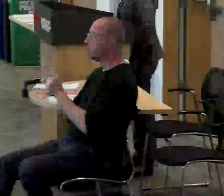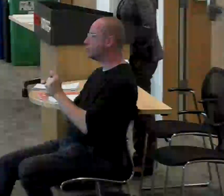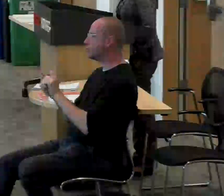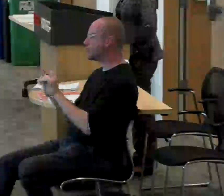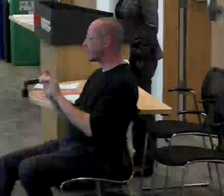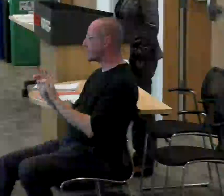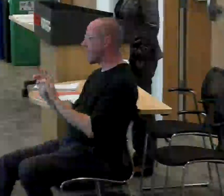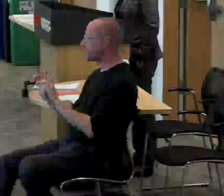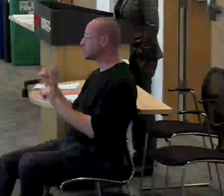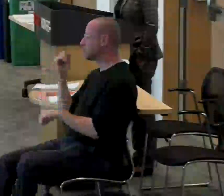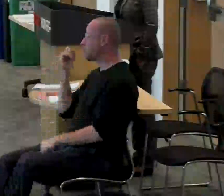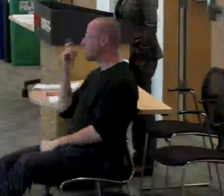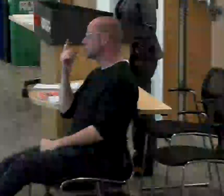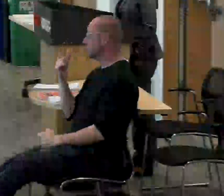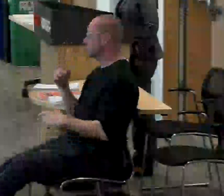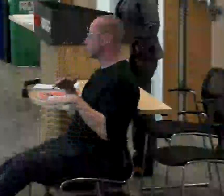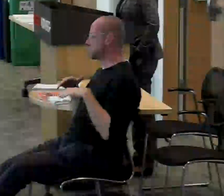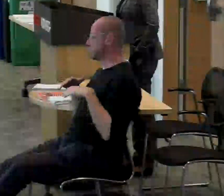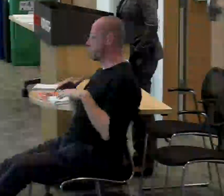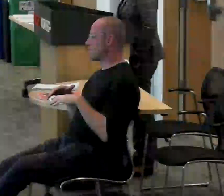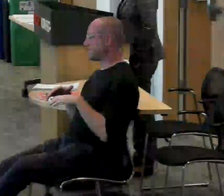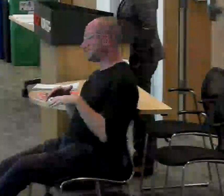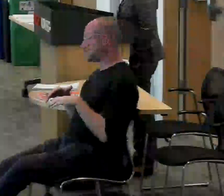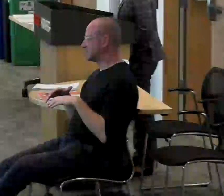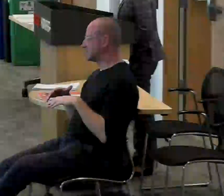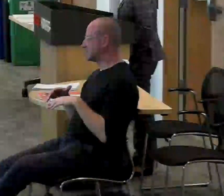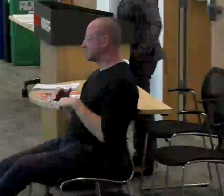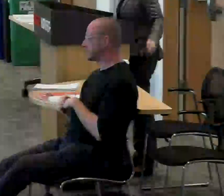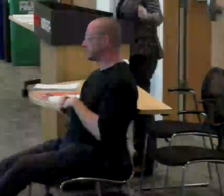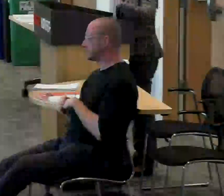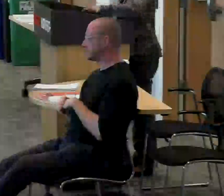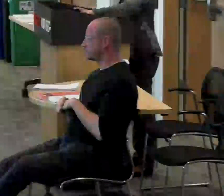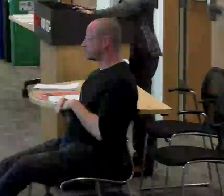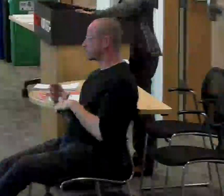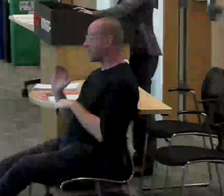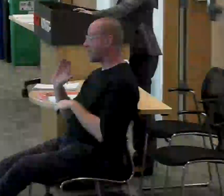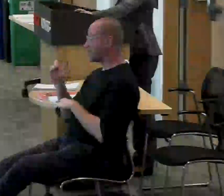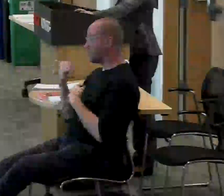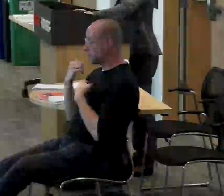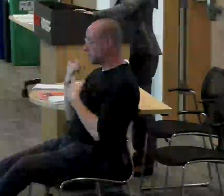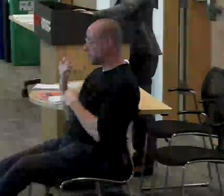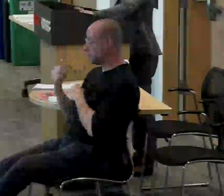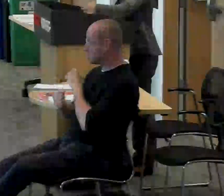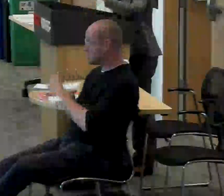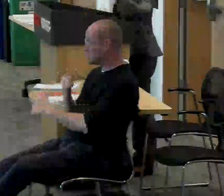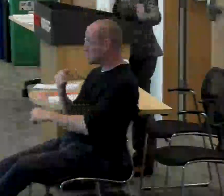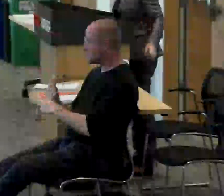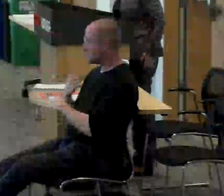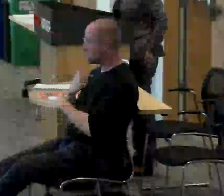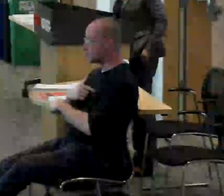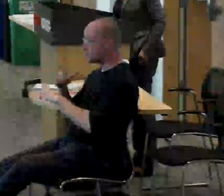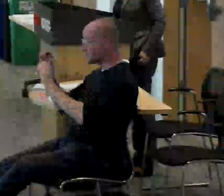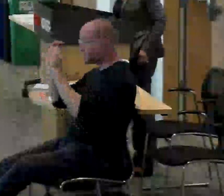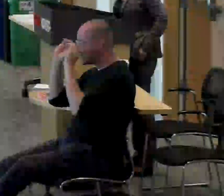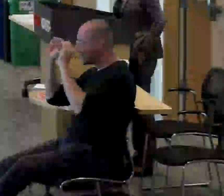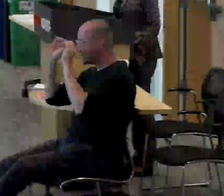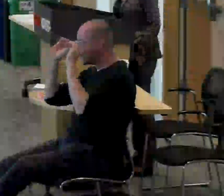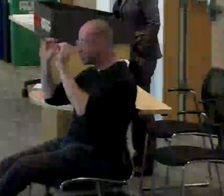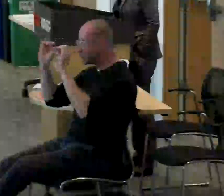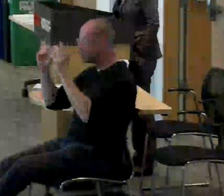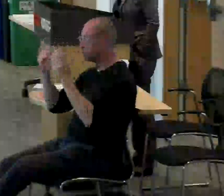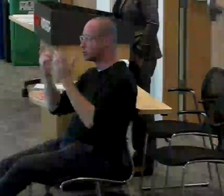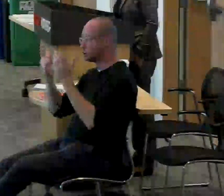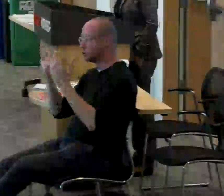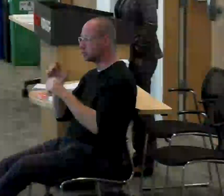But, I think we've done some really great work. I think we've provided a lot of financial literacy over the last year. And I'm honored to be here with you guys and have